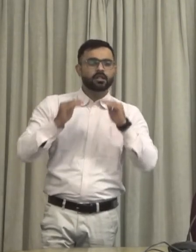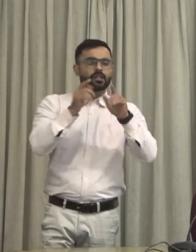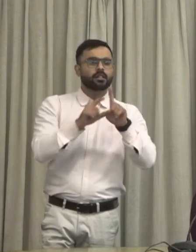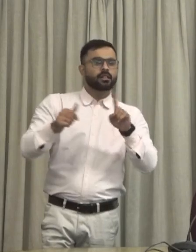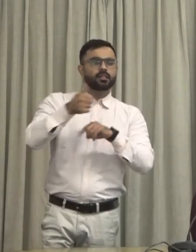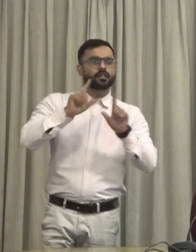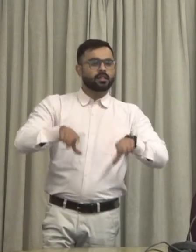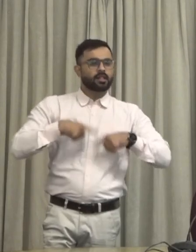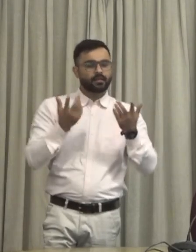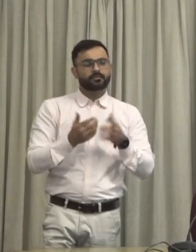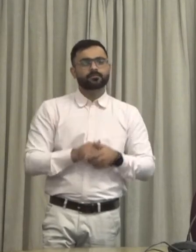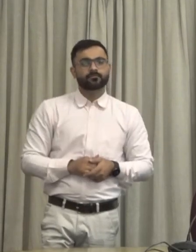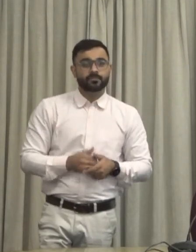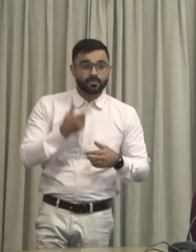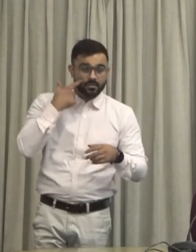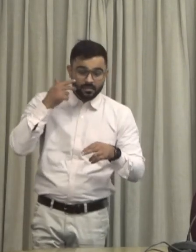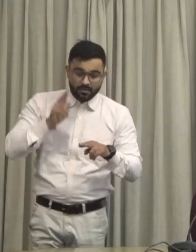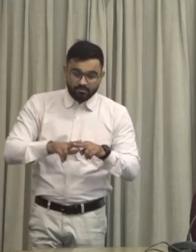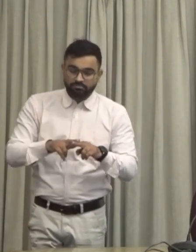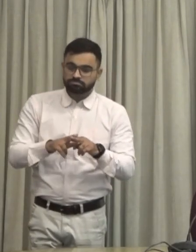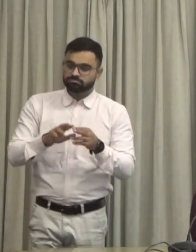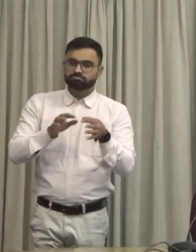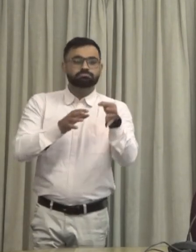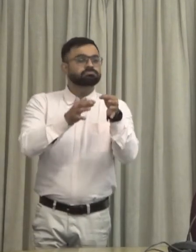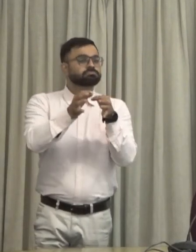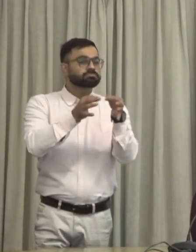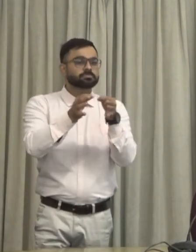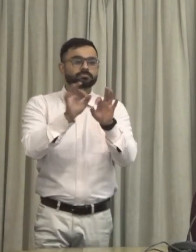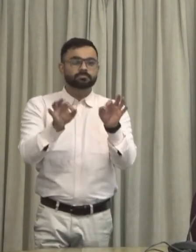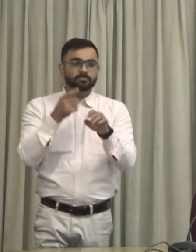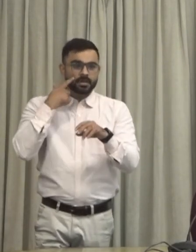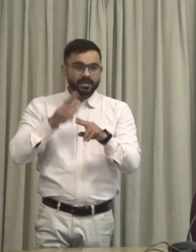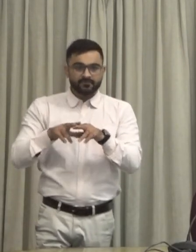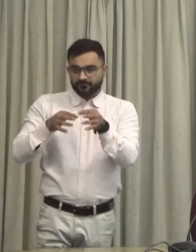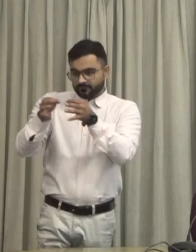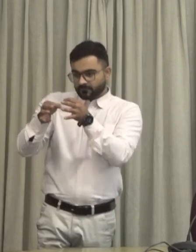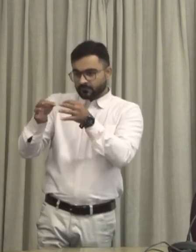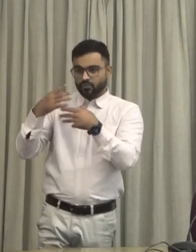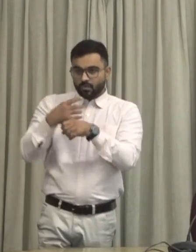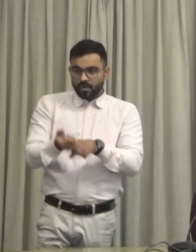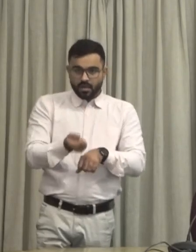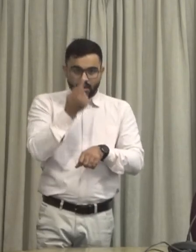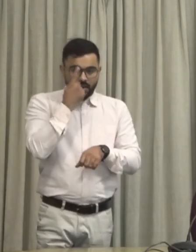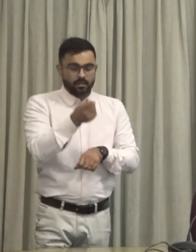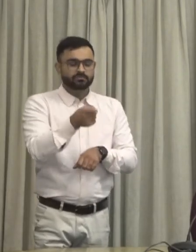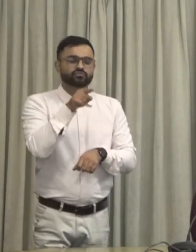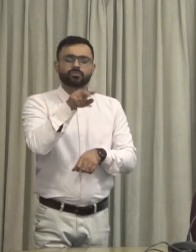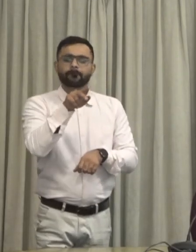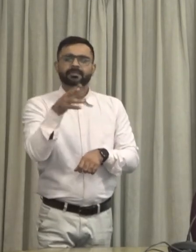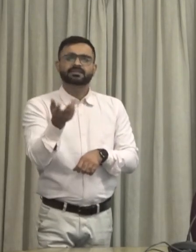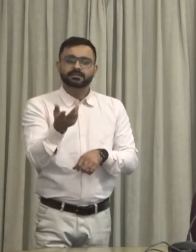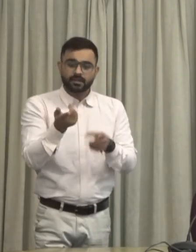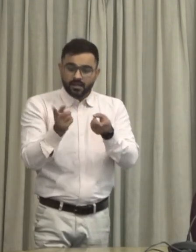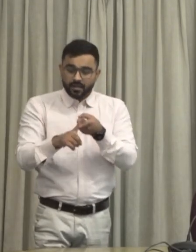or living will. But if we will not explain, if we will not make them understand that what